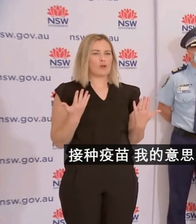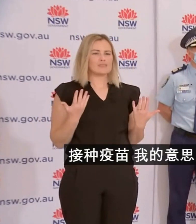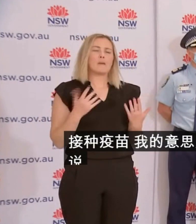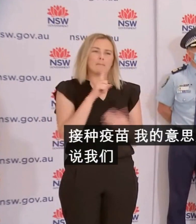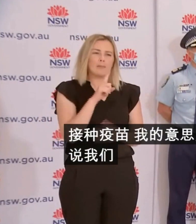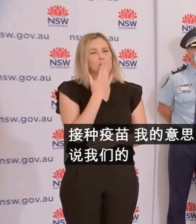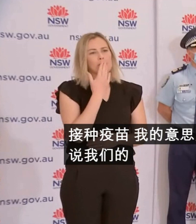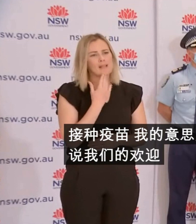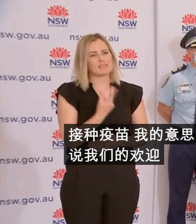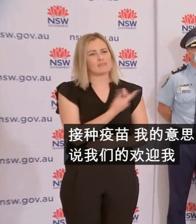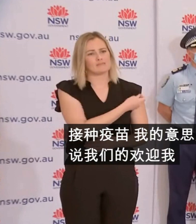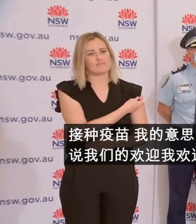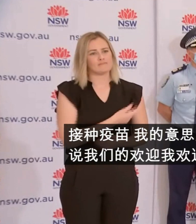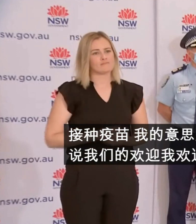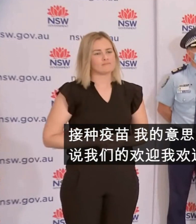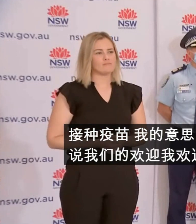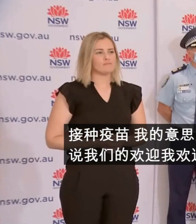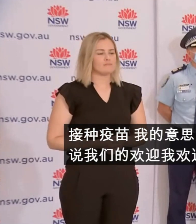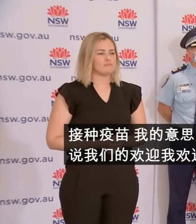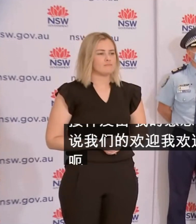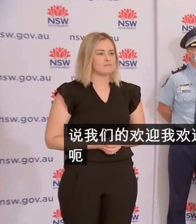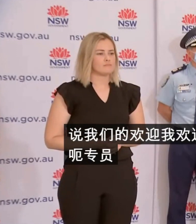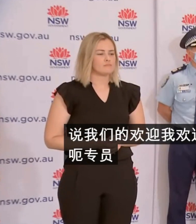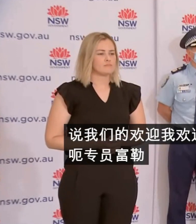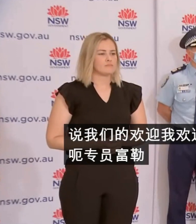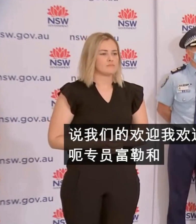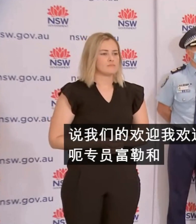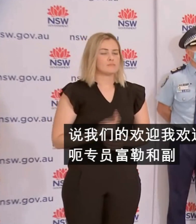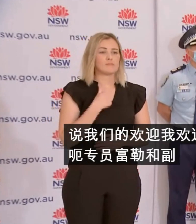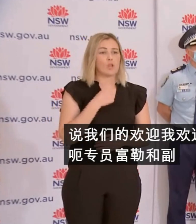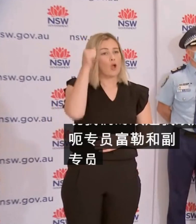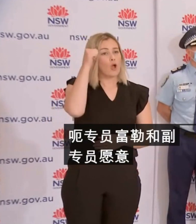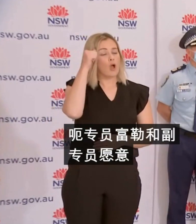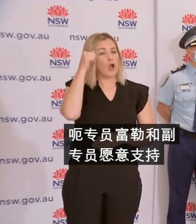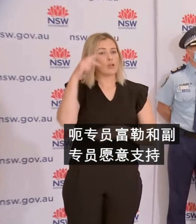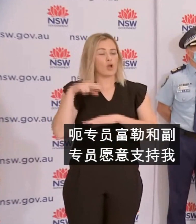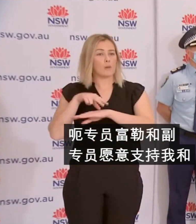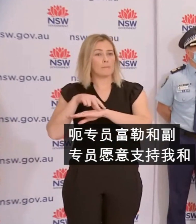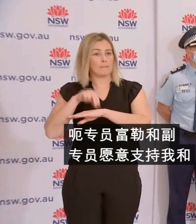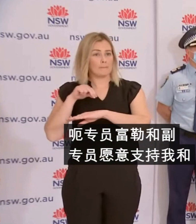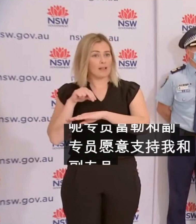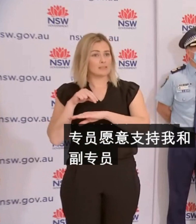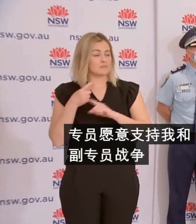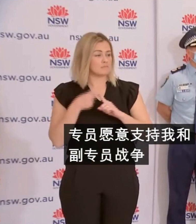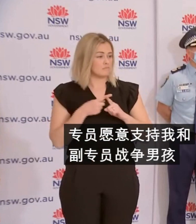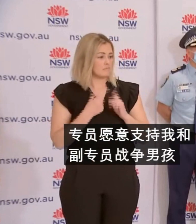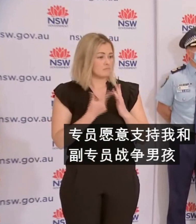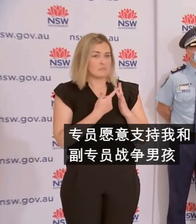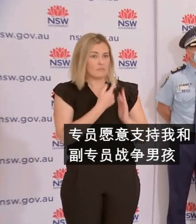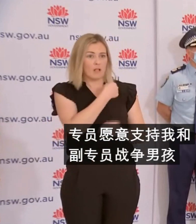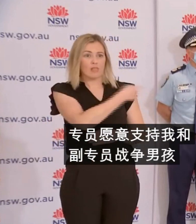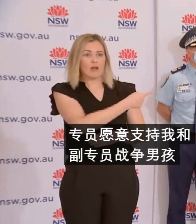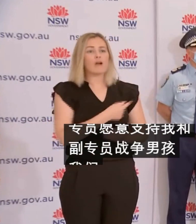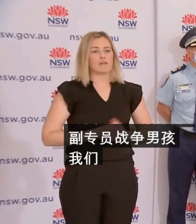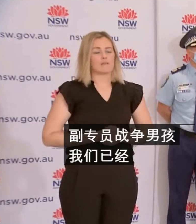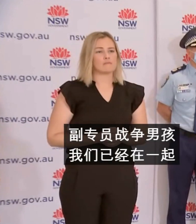work. I mean, can I say I welcome the, I know Commissioner Fuller and Deputy Commissioner Willing behind me and Deputy Commissioner